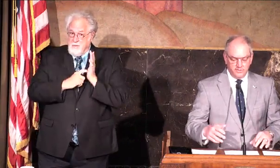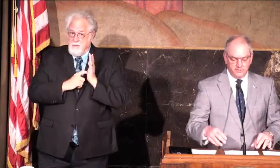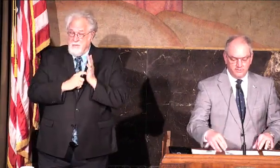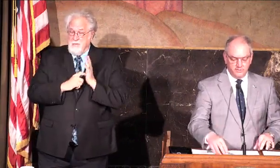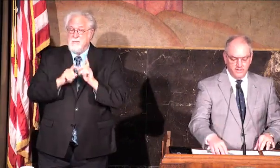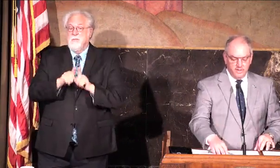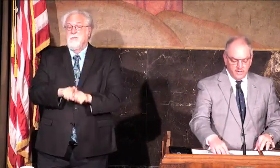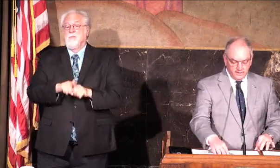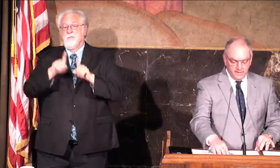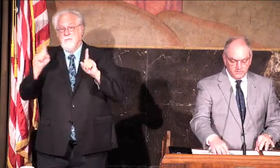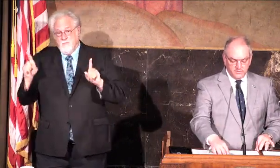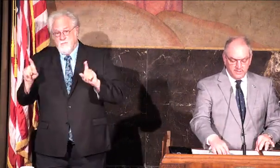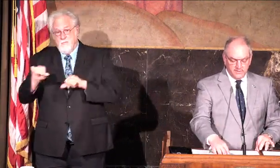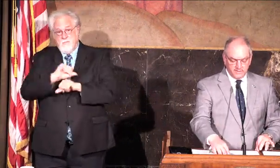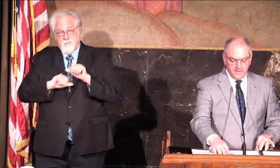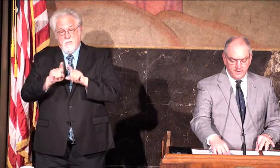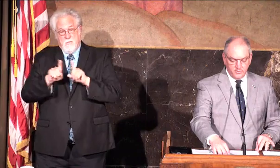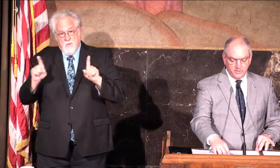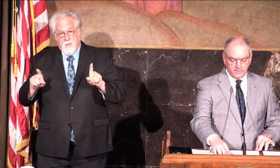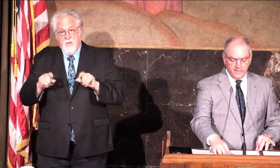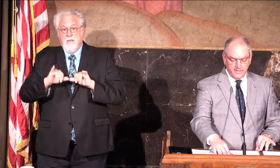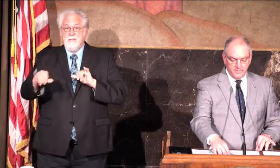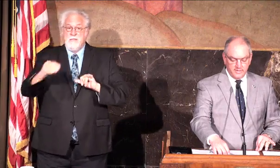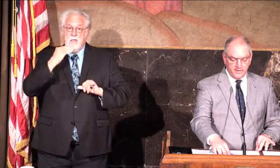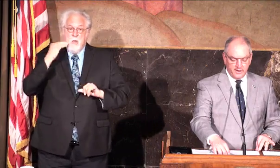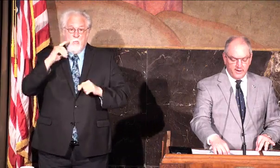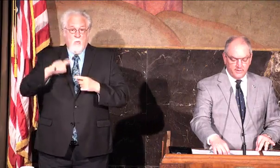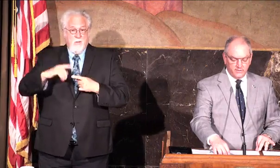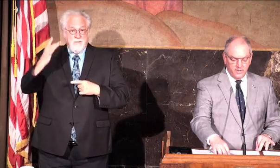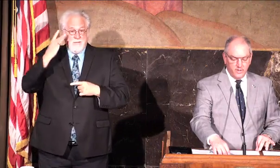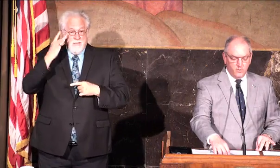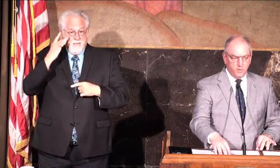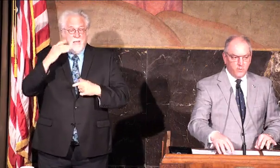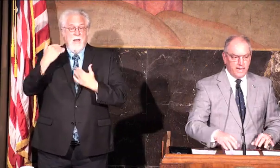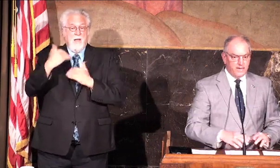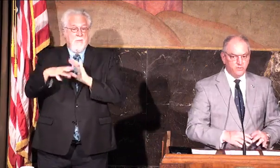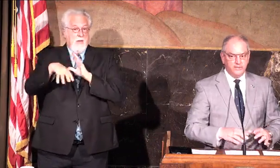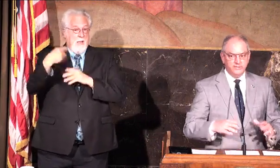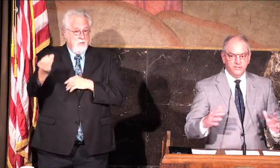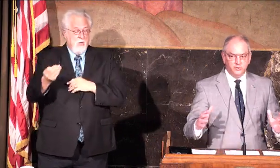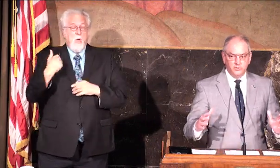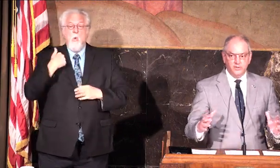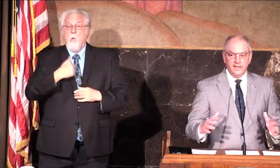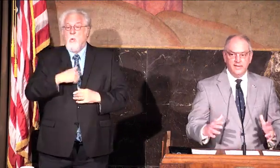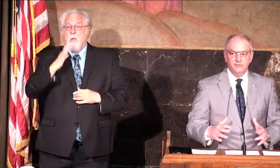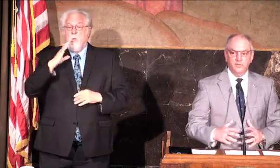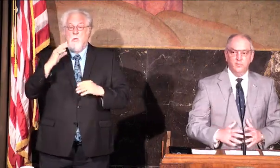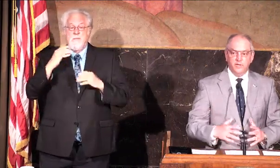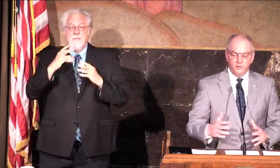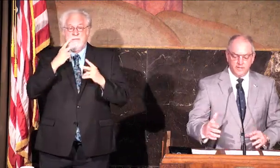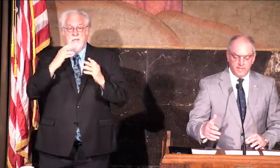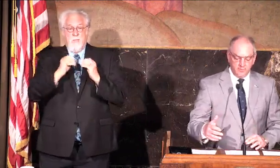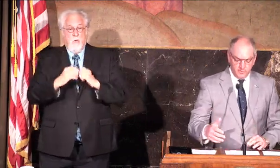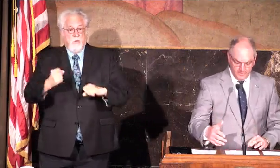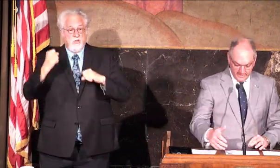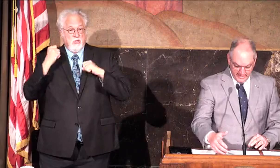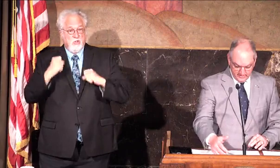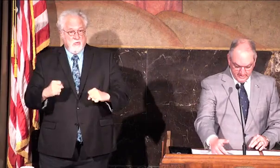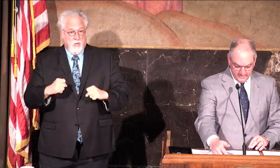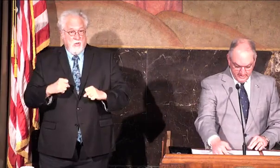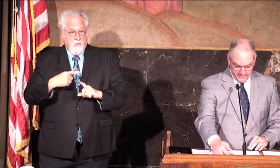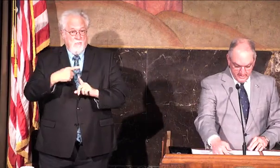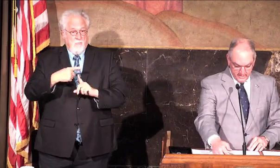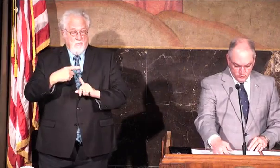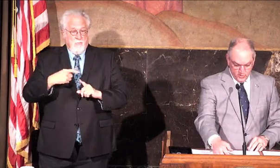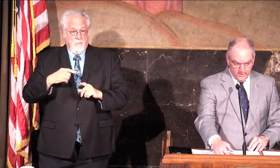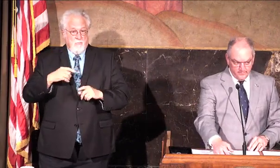social distancing, stay home when they're sick, limit their outings, we would actually see stronger gains, and we know that they would be